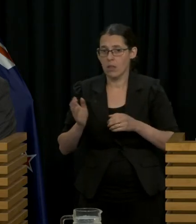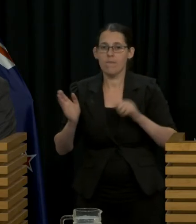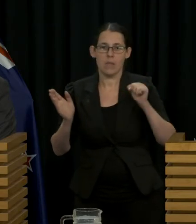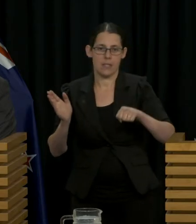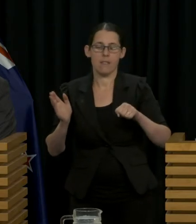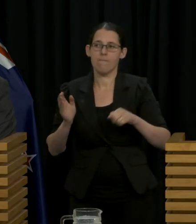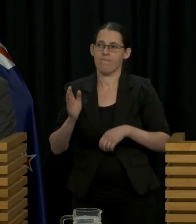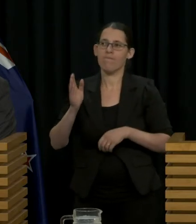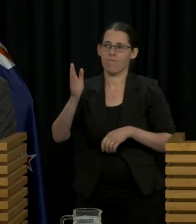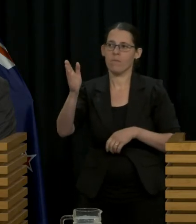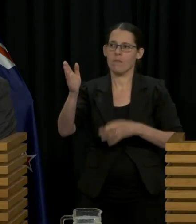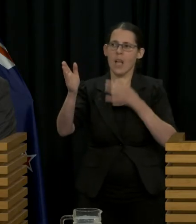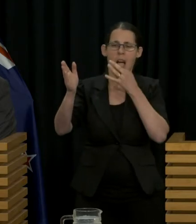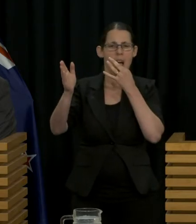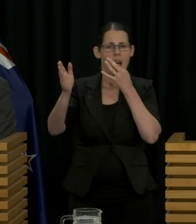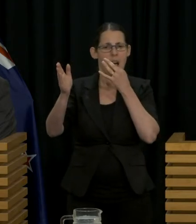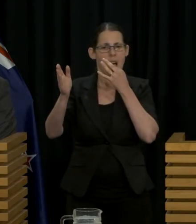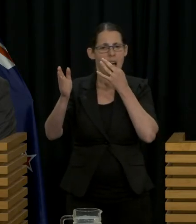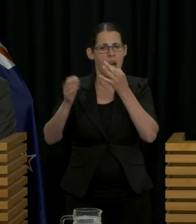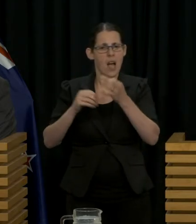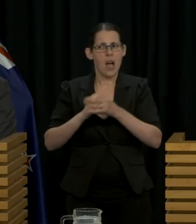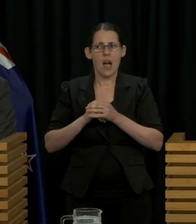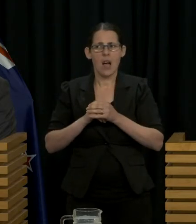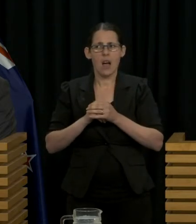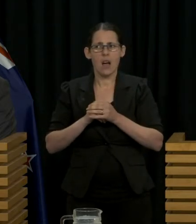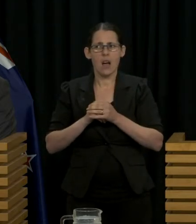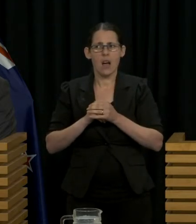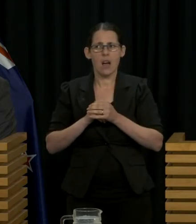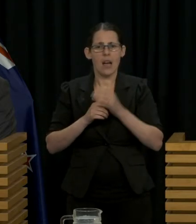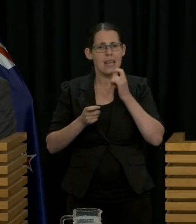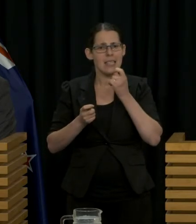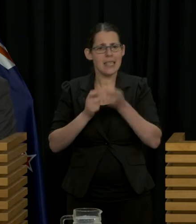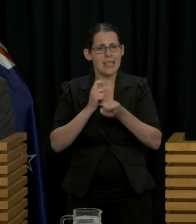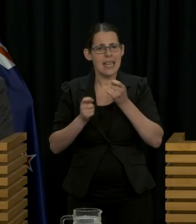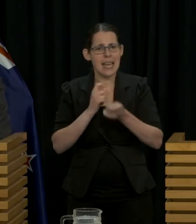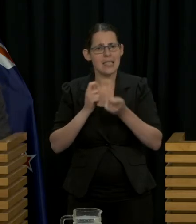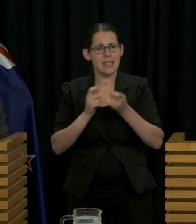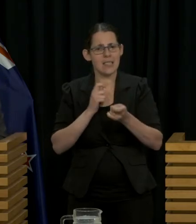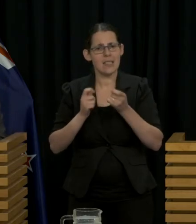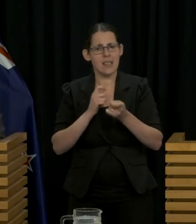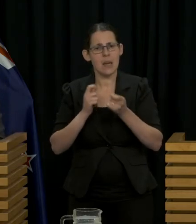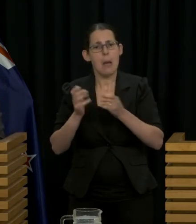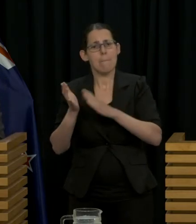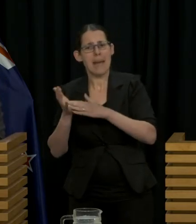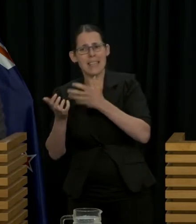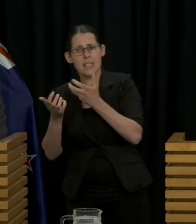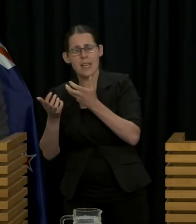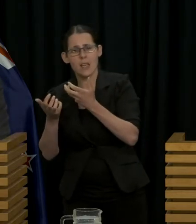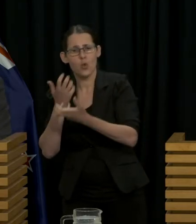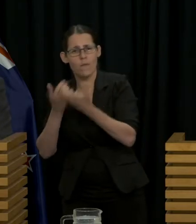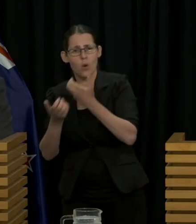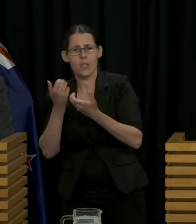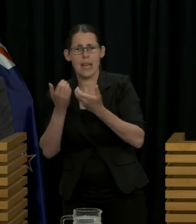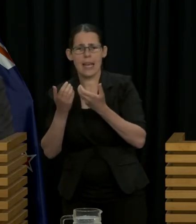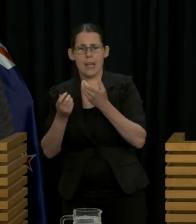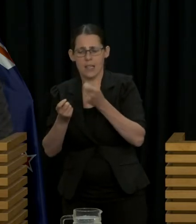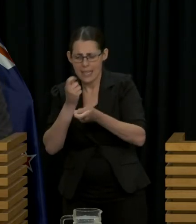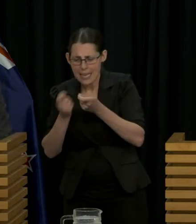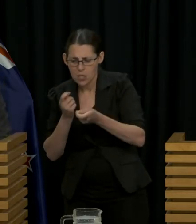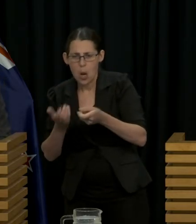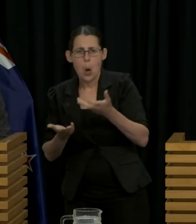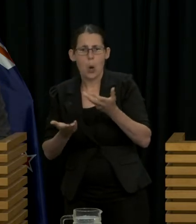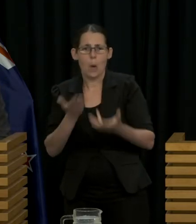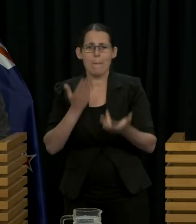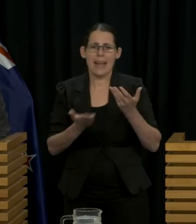Albert ESR, and what was the advantage of getting it done more quickly?